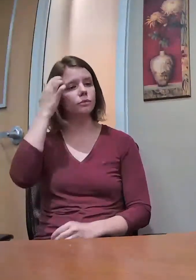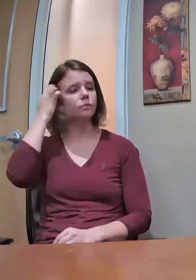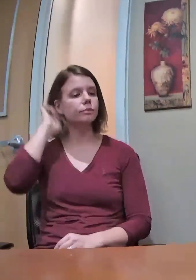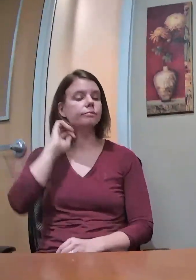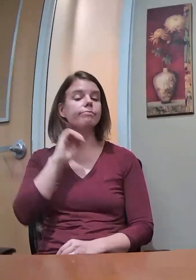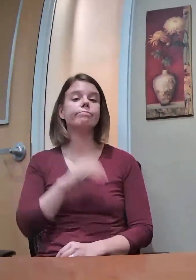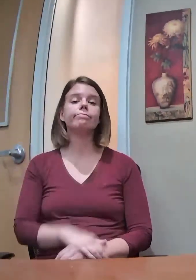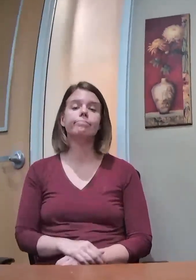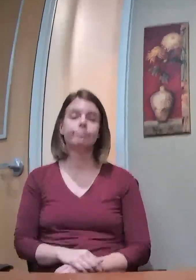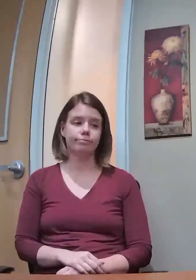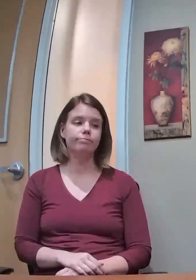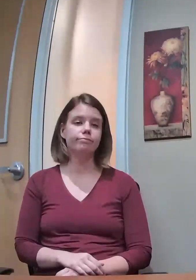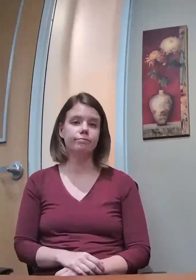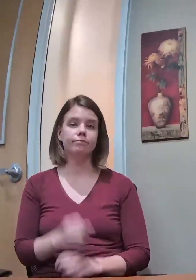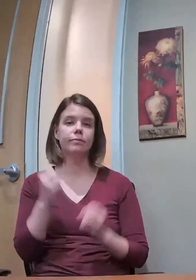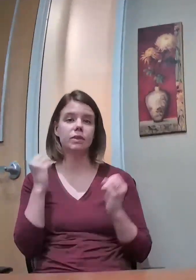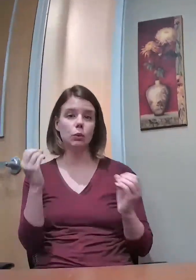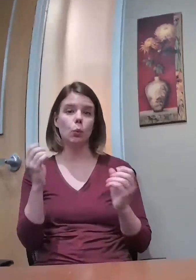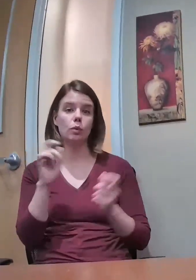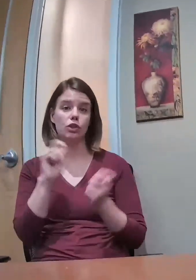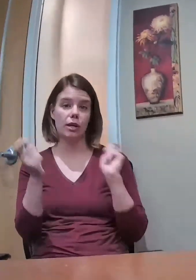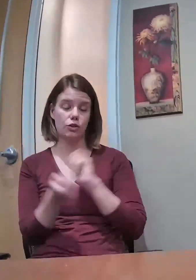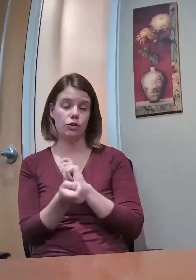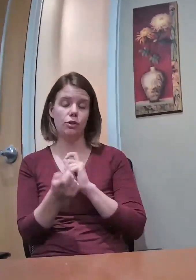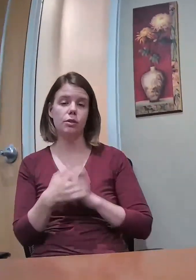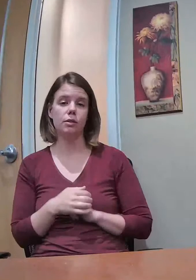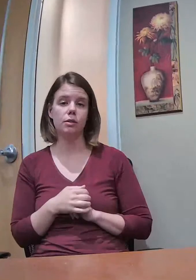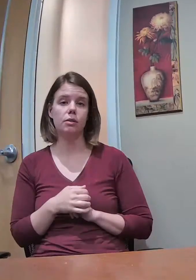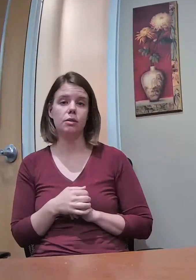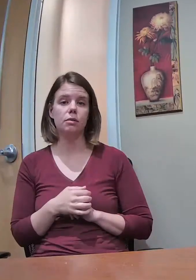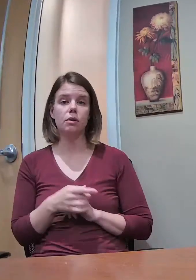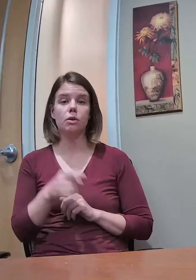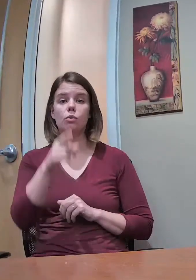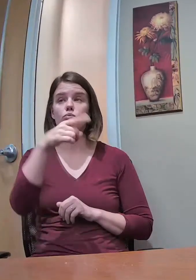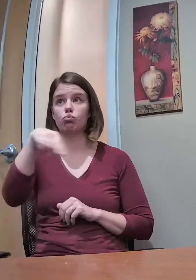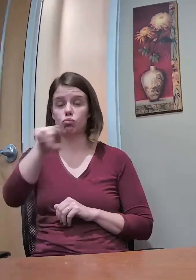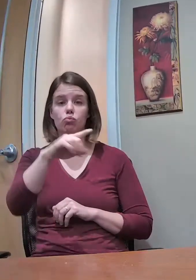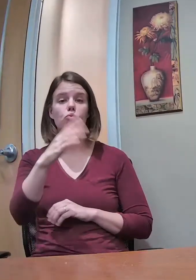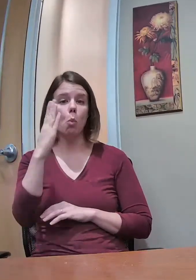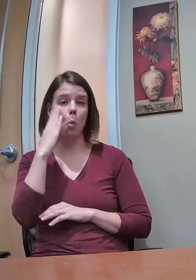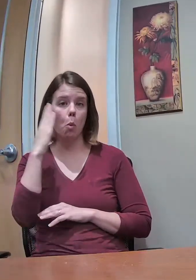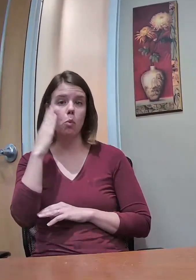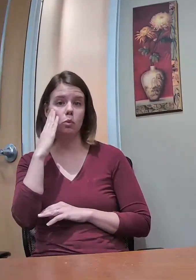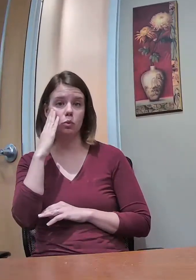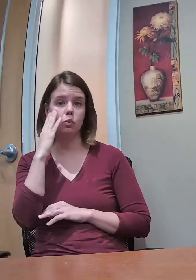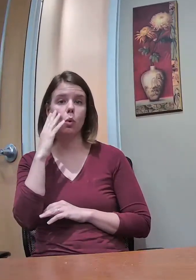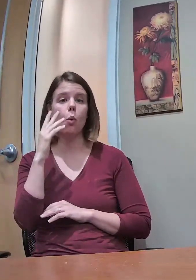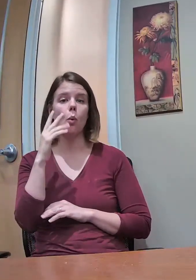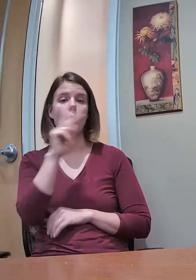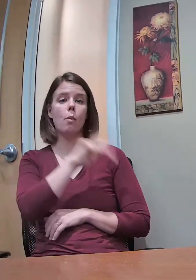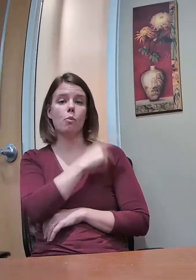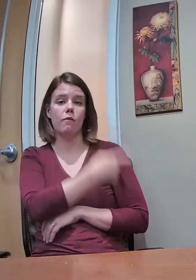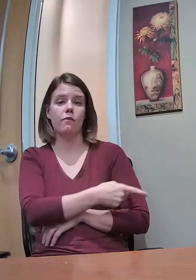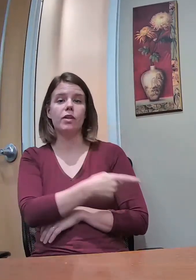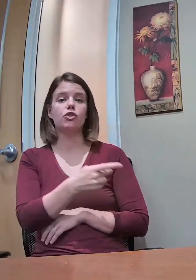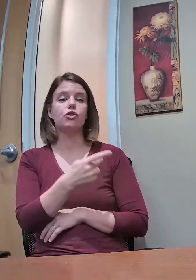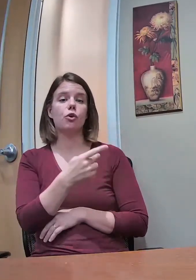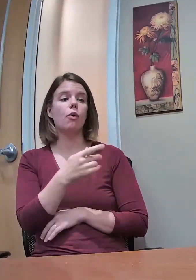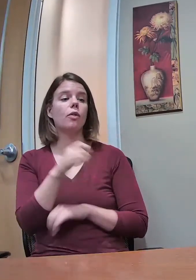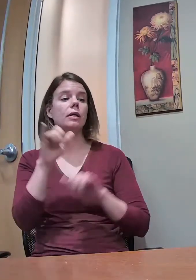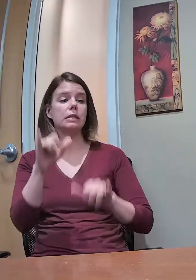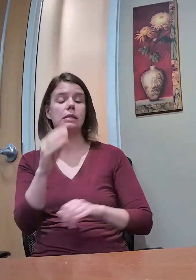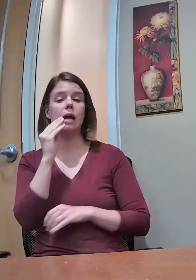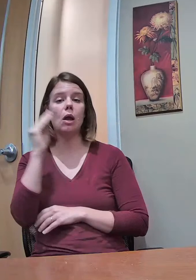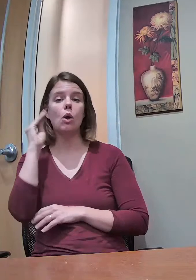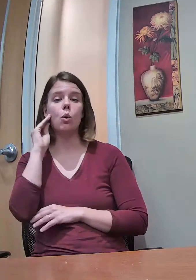Okay, so the changes. As you all know, the provincial stay-at-home order expired on June the 2nd,